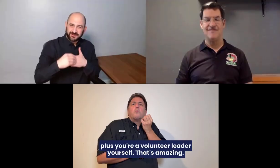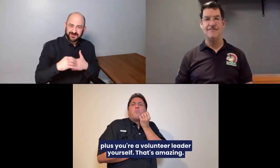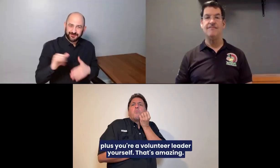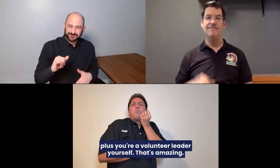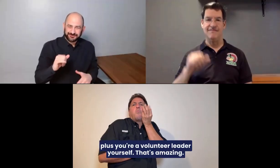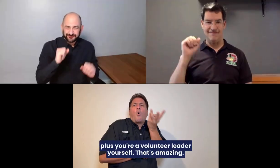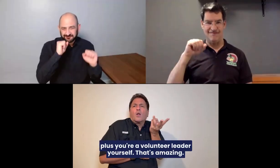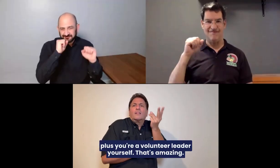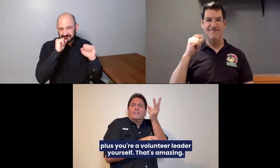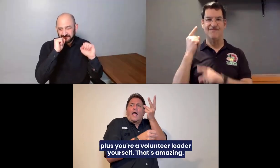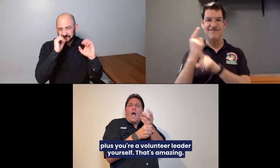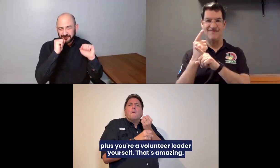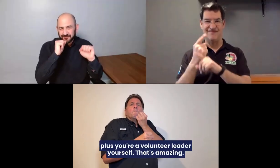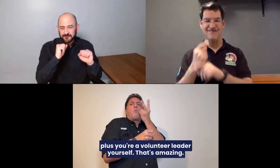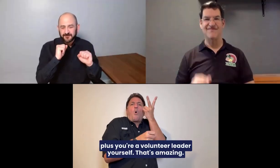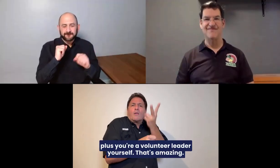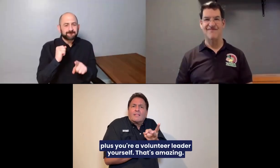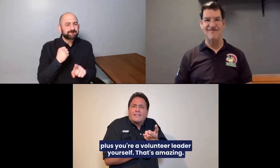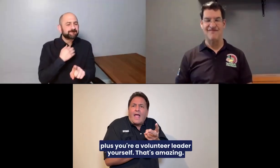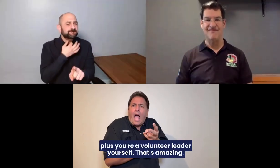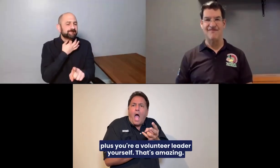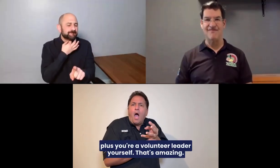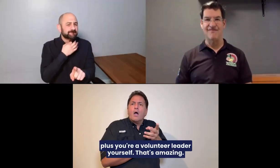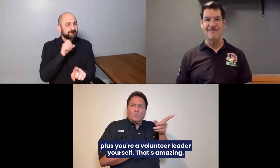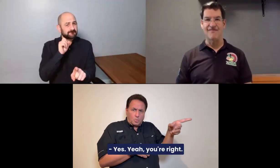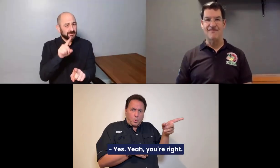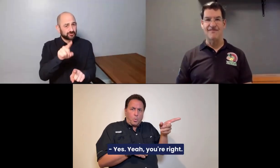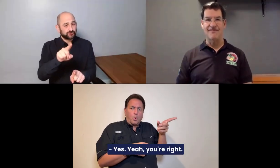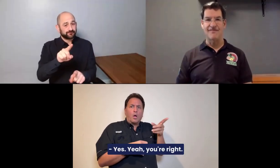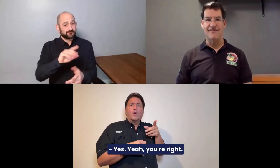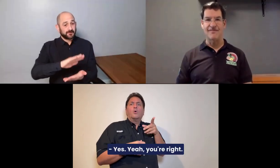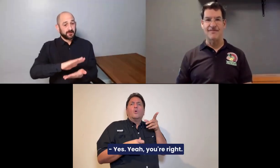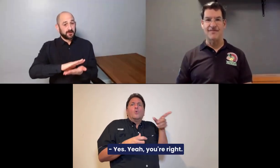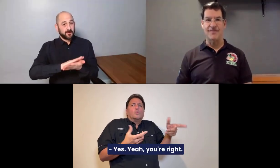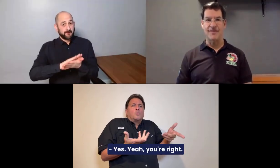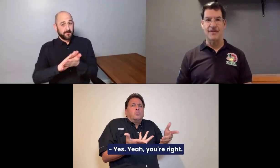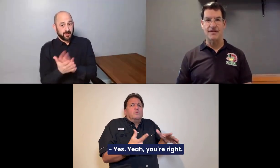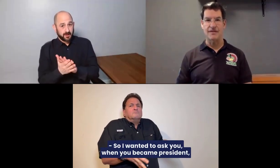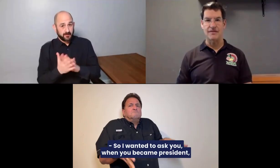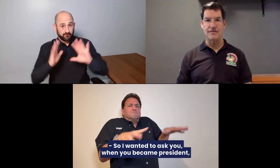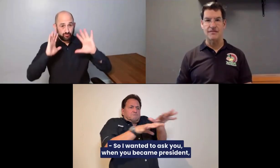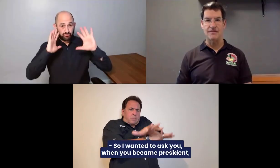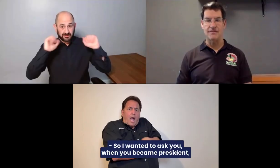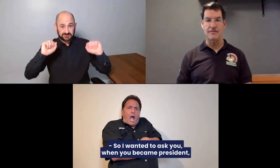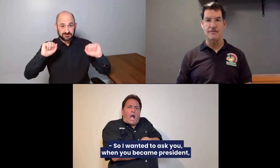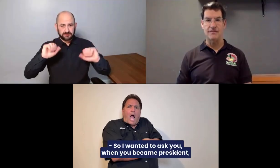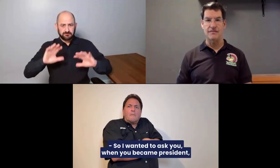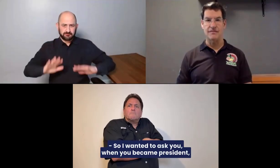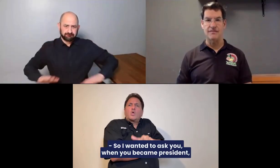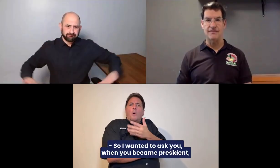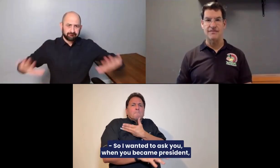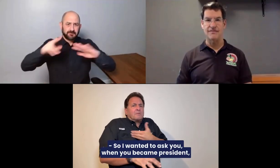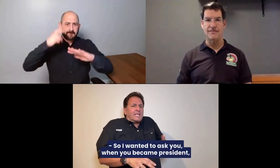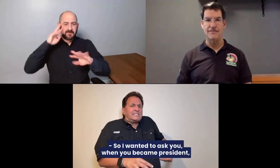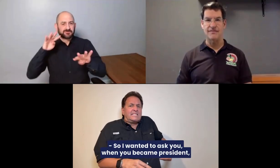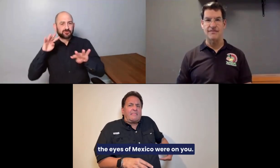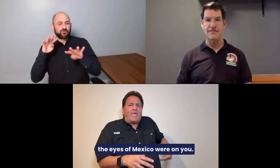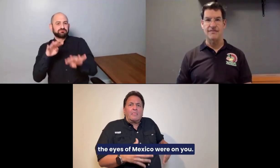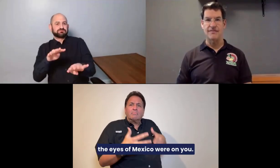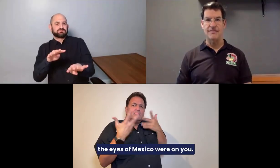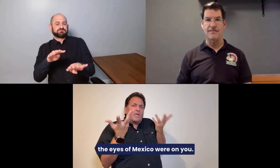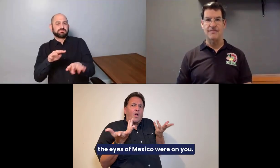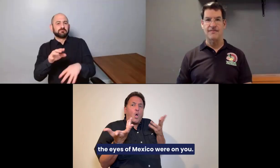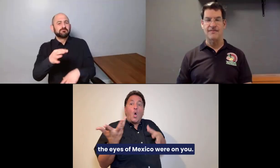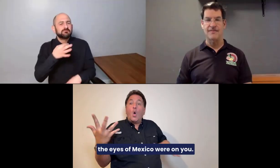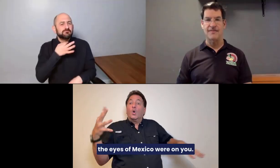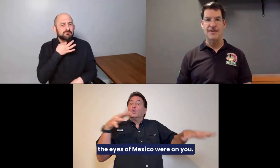you're a volunteer leader yourself. That's amazing. Yes, yeah, you're right. So I wanted to ask you, when you became president, the